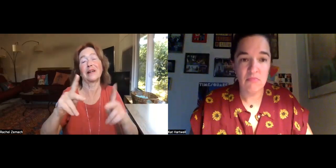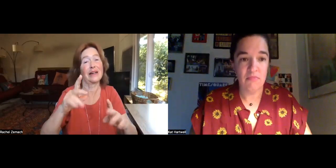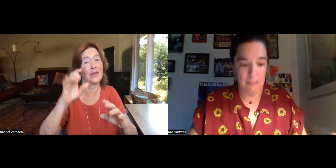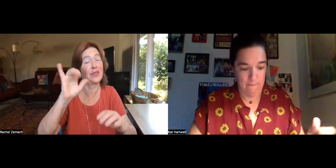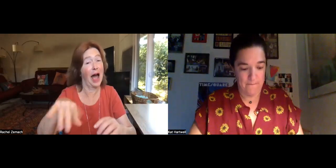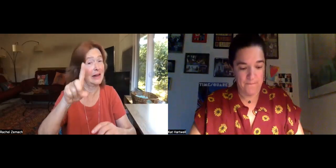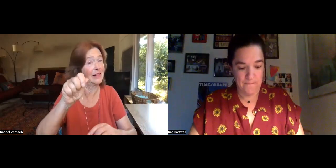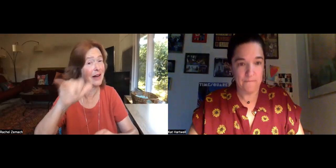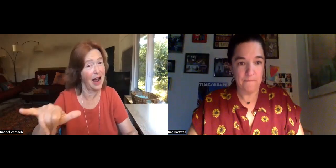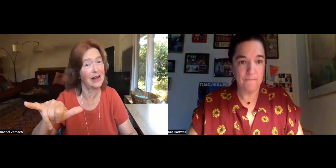Okay, that day,